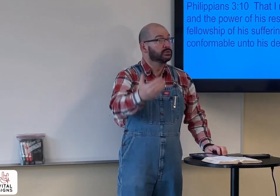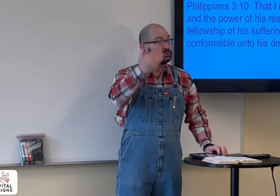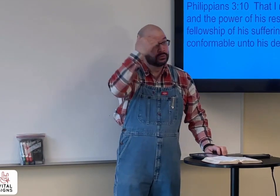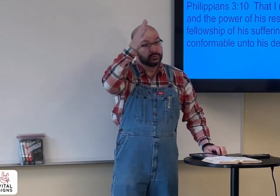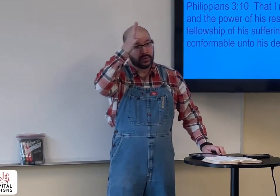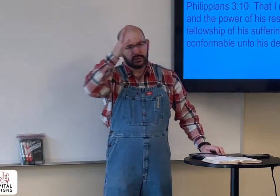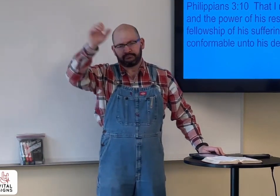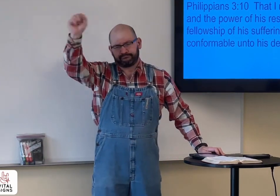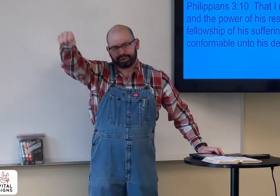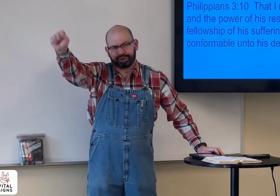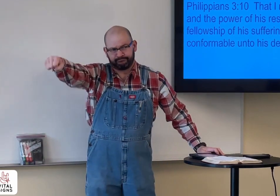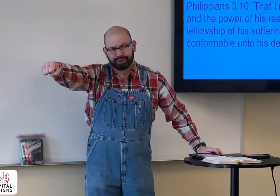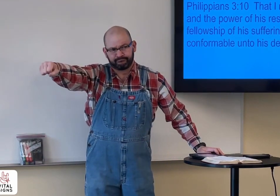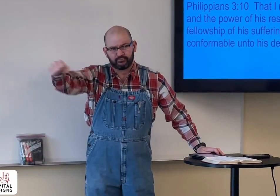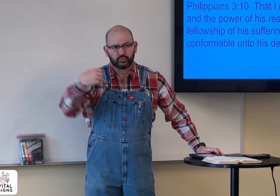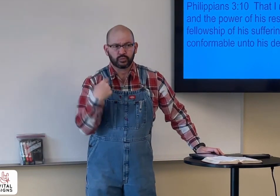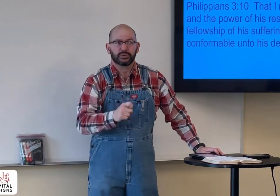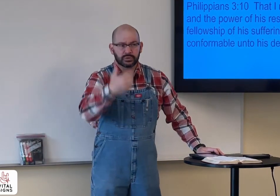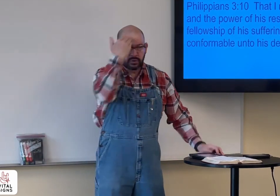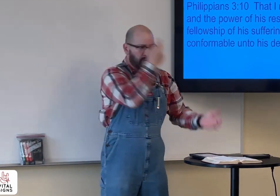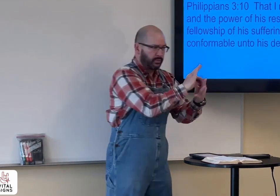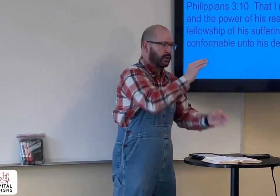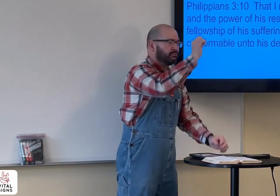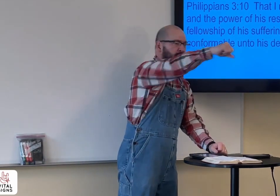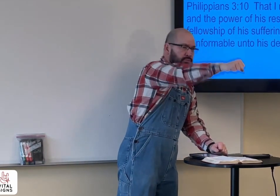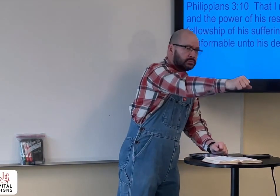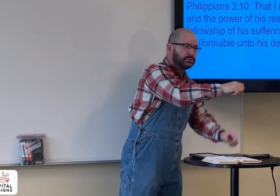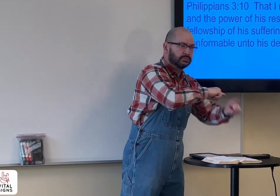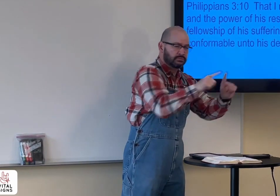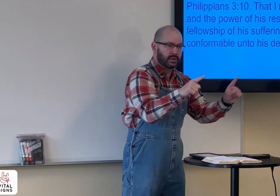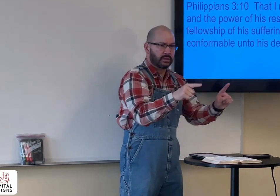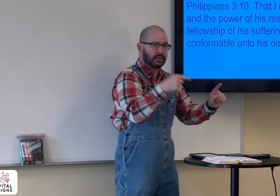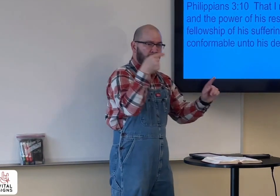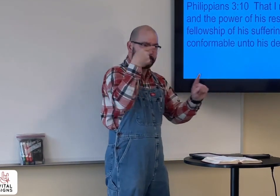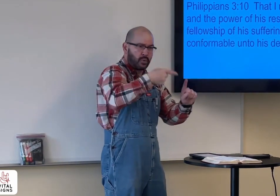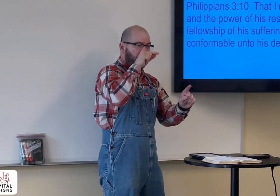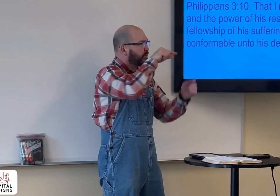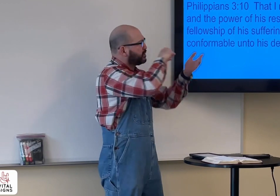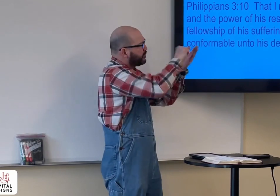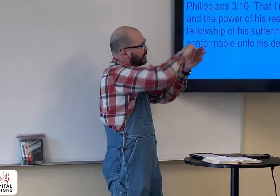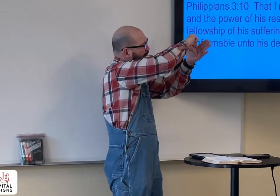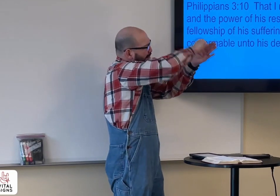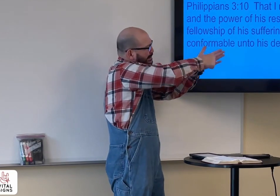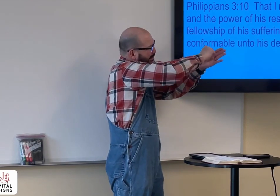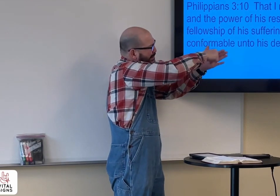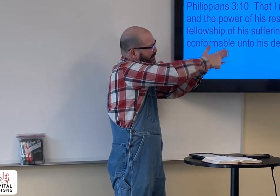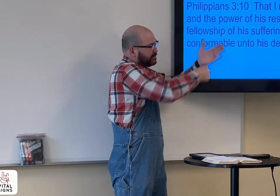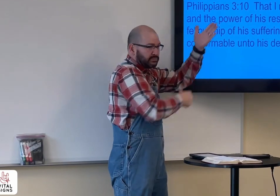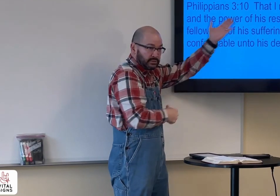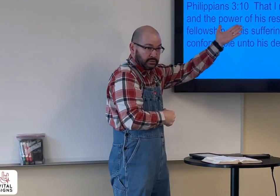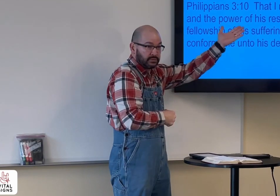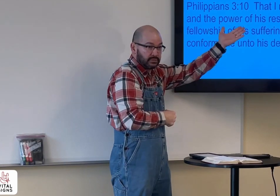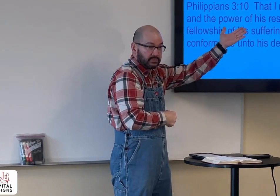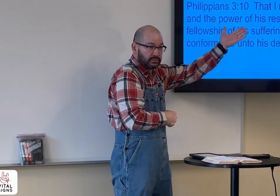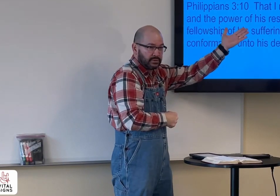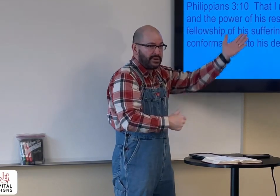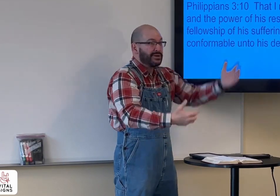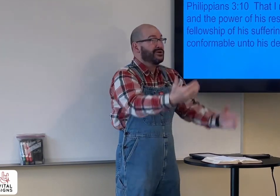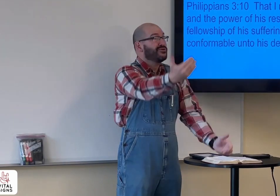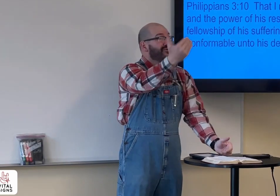We should know the Father, yes. We should know the Holy Spirit, yes. But the point of this verse is emphasizing that